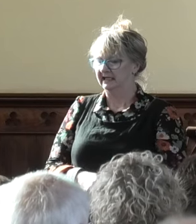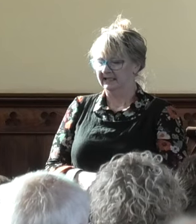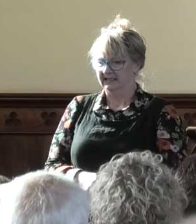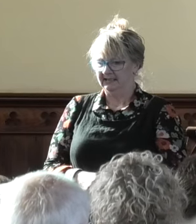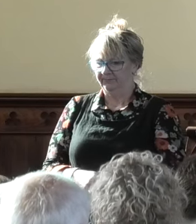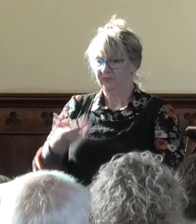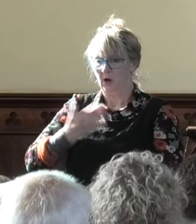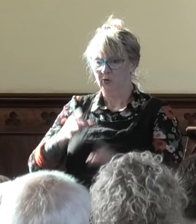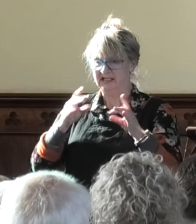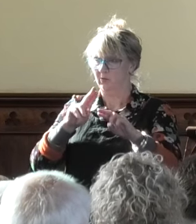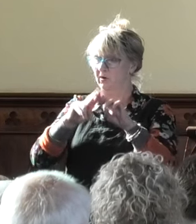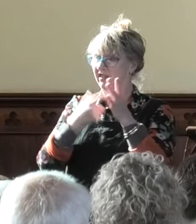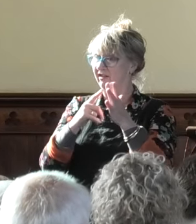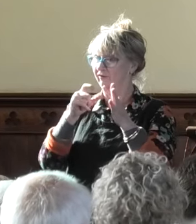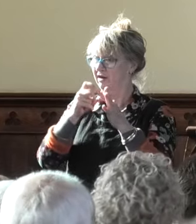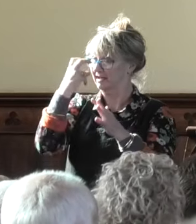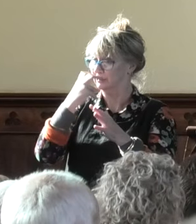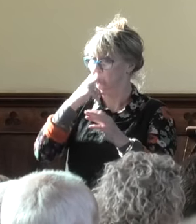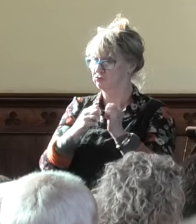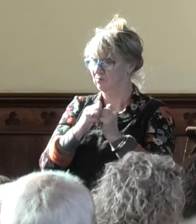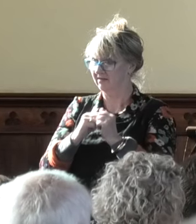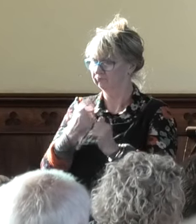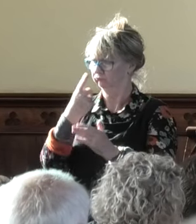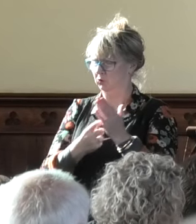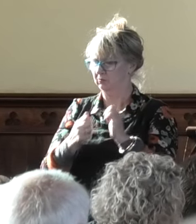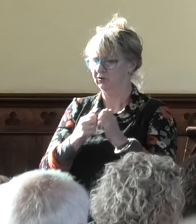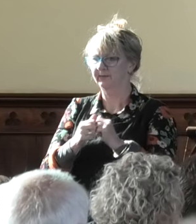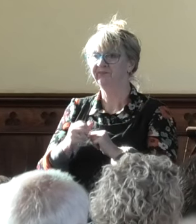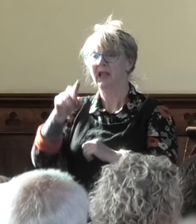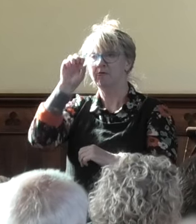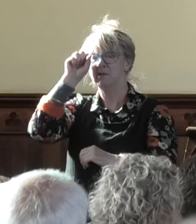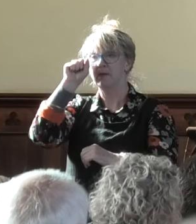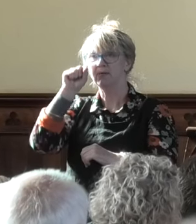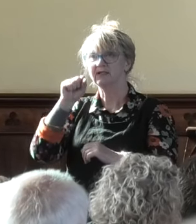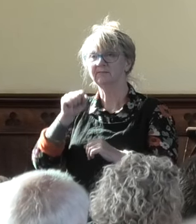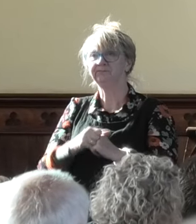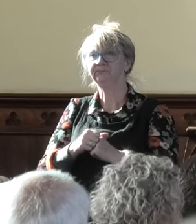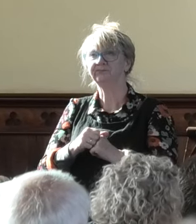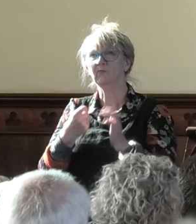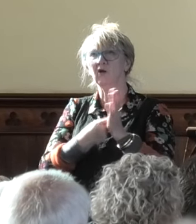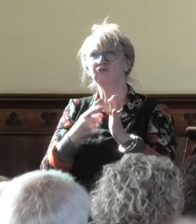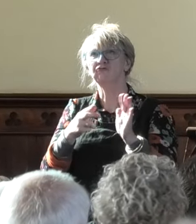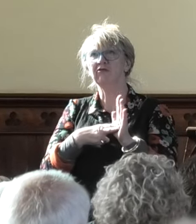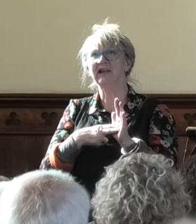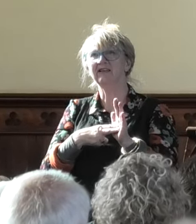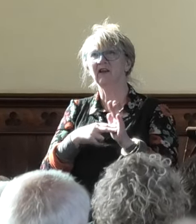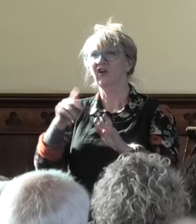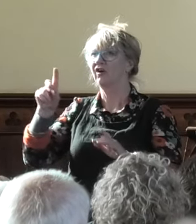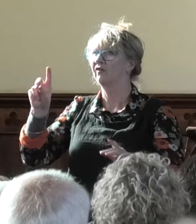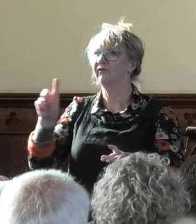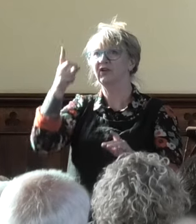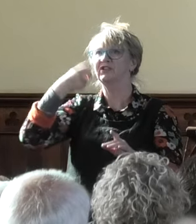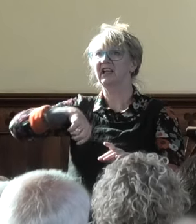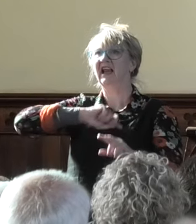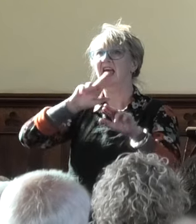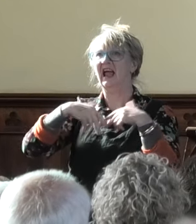I'm going to start with Fred, Rin's oldest brother, only brother, who remembers Rin this way. Rin was the first in our